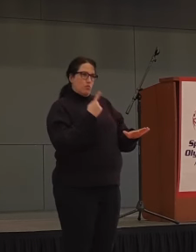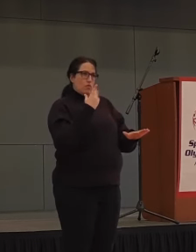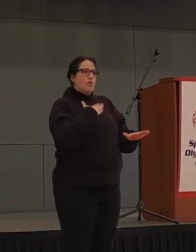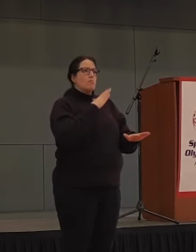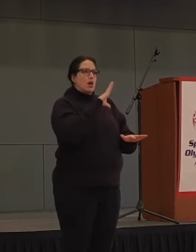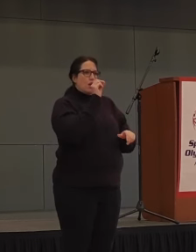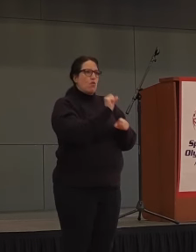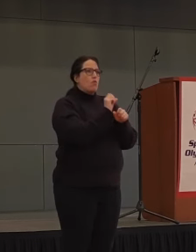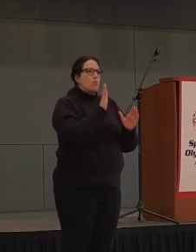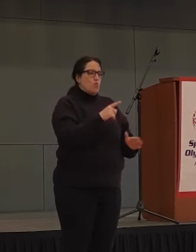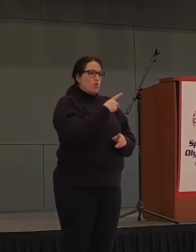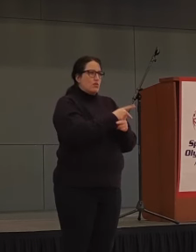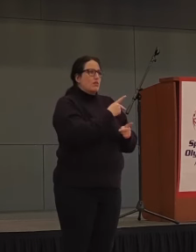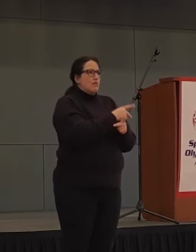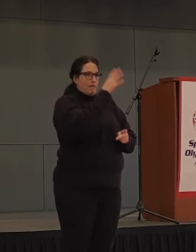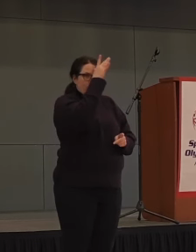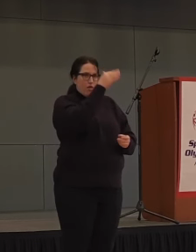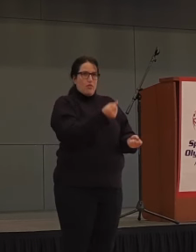had Alzheimer's,